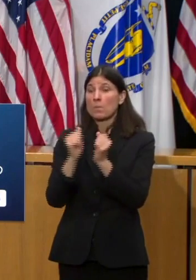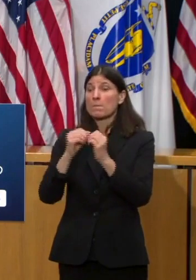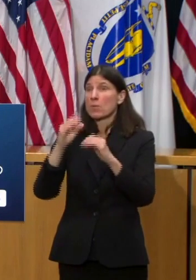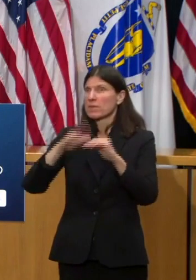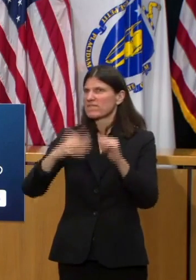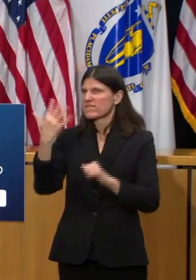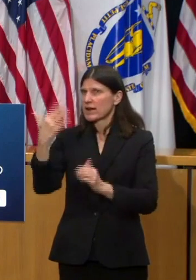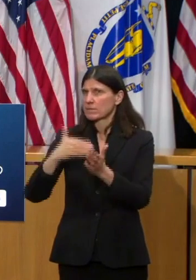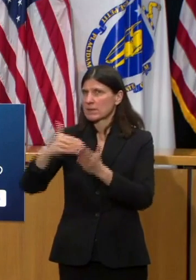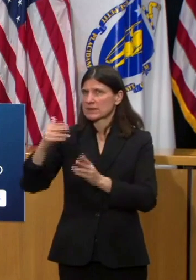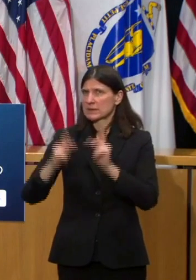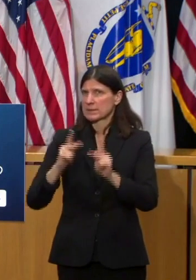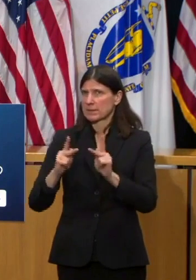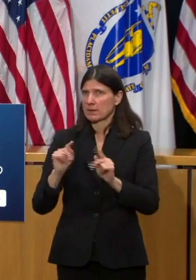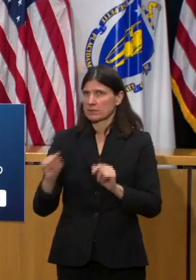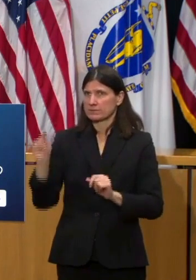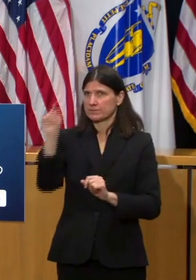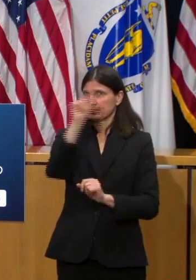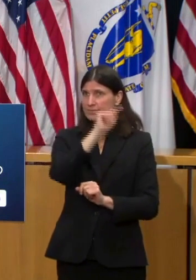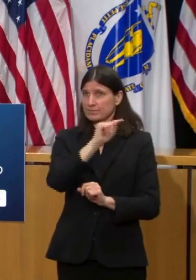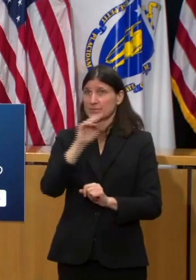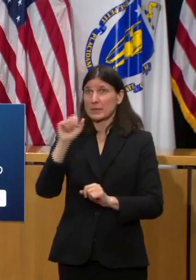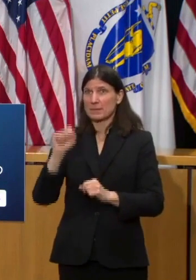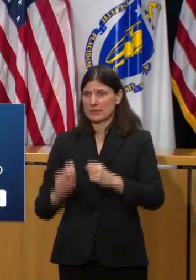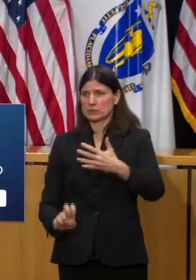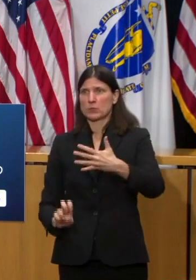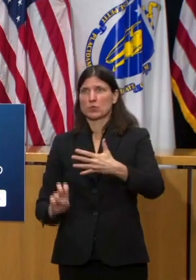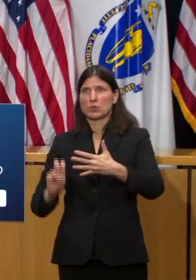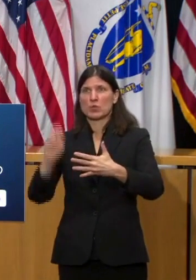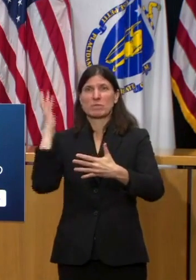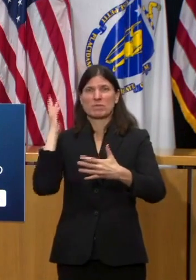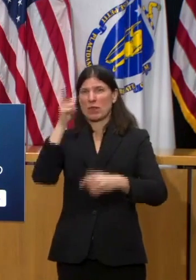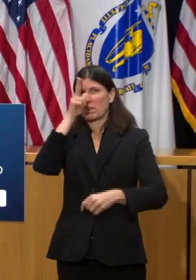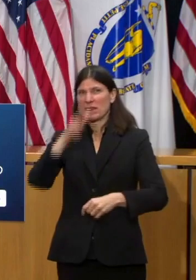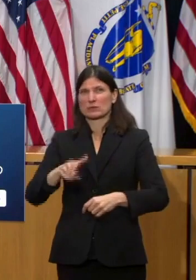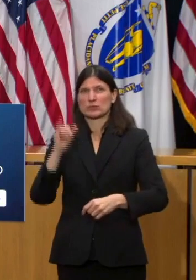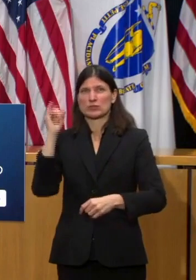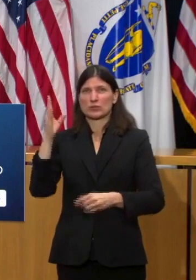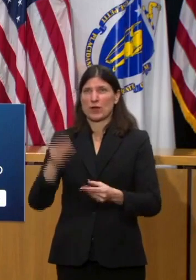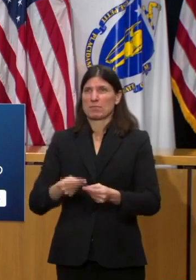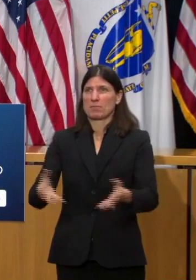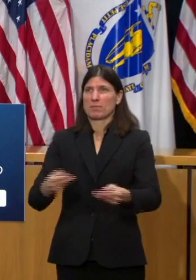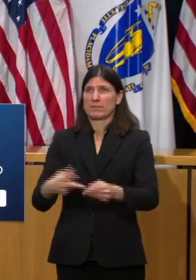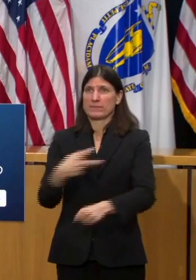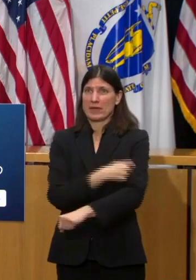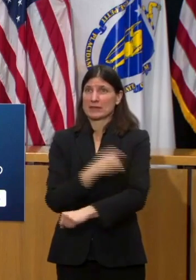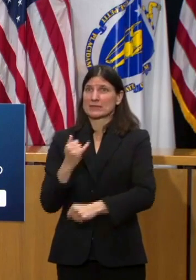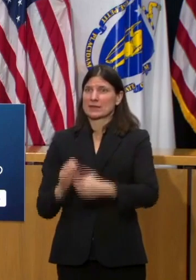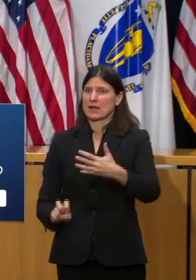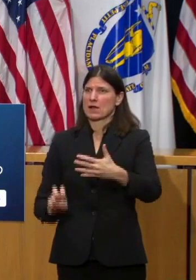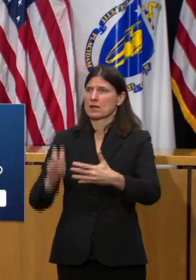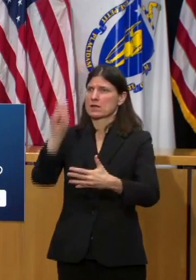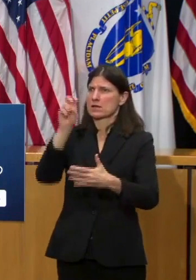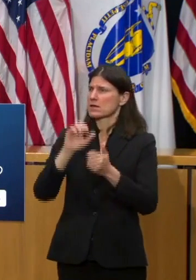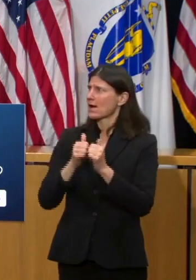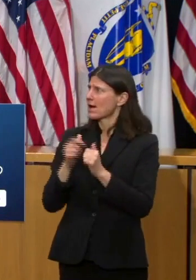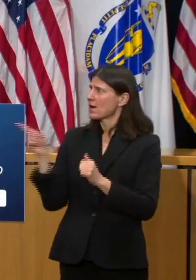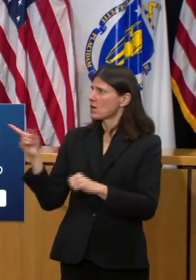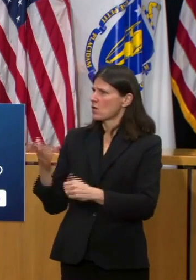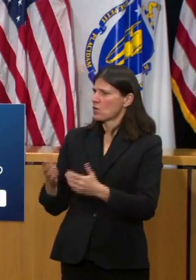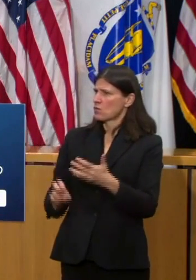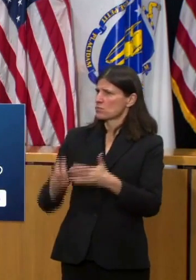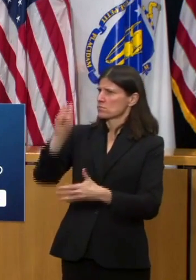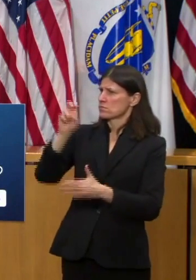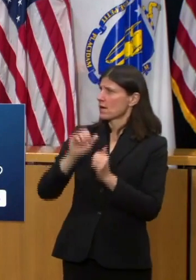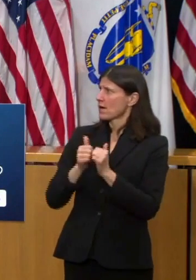I mean, what did you do to change this and get the state headed in the right direction on vaccine? Well, keep in mind that